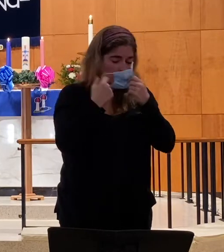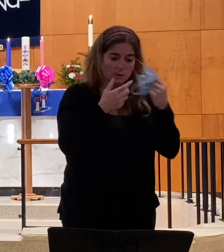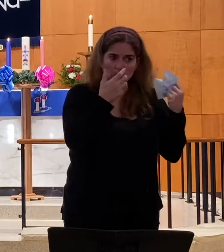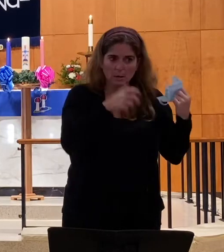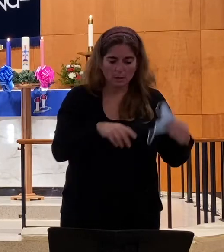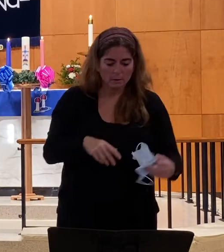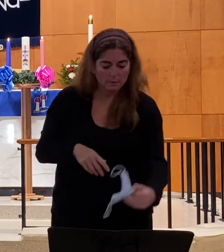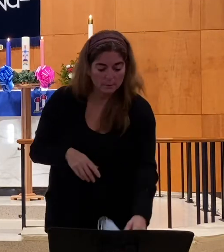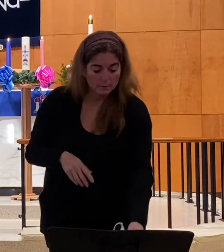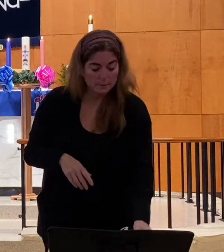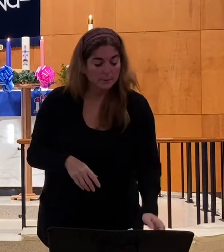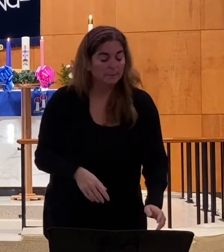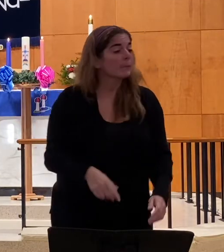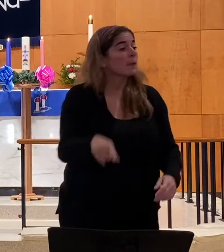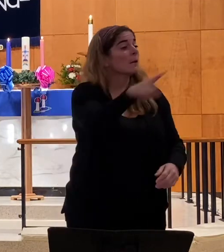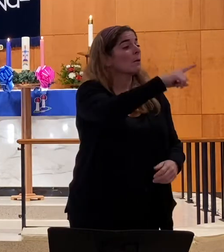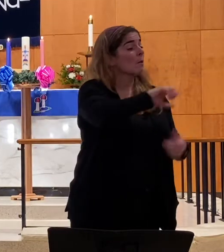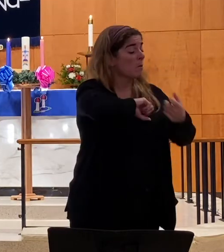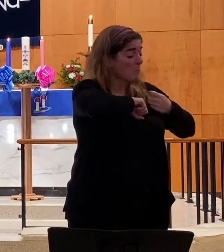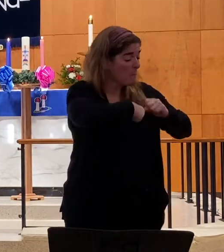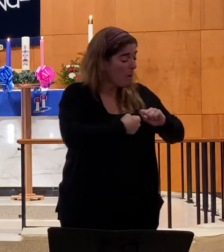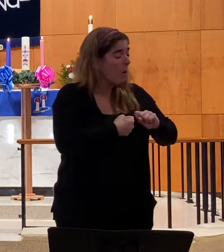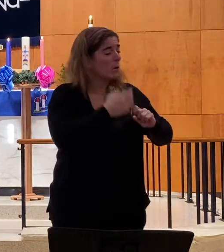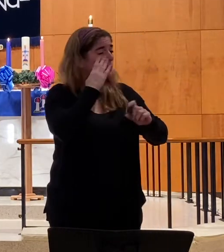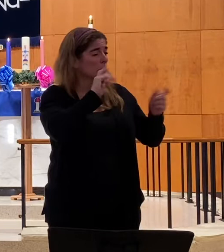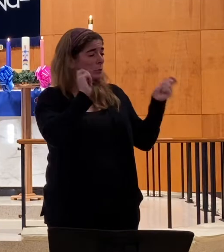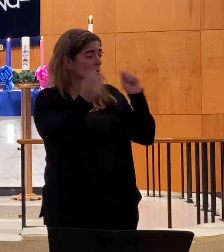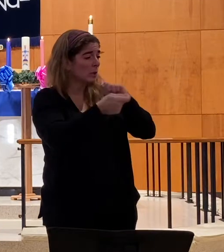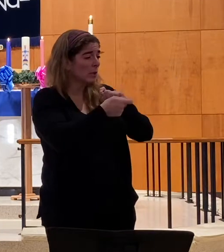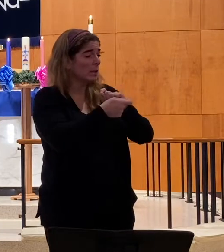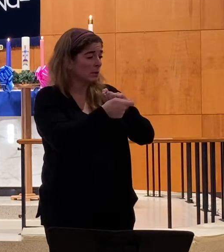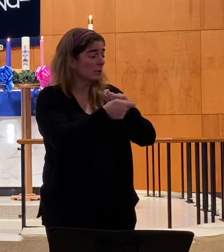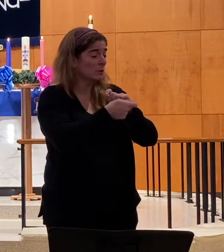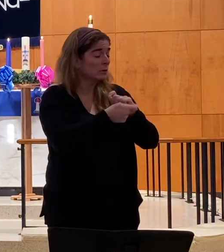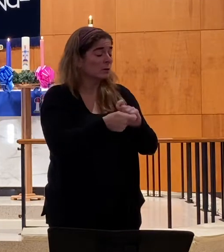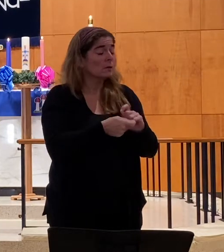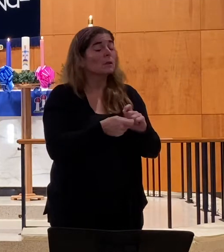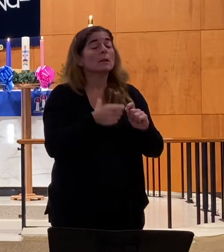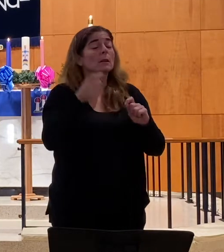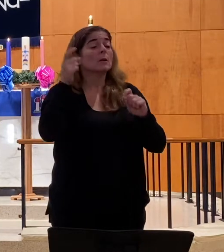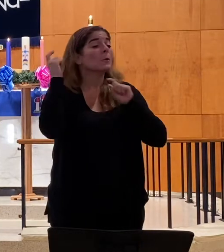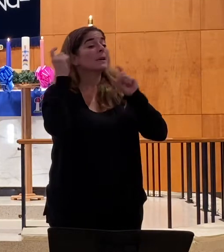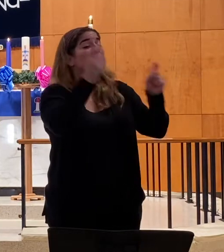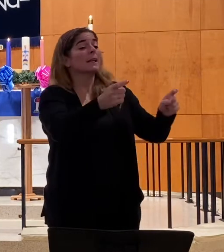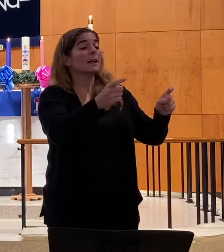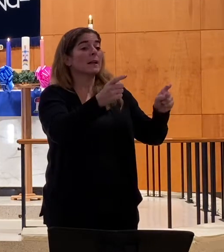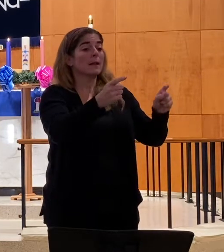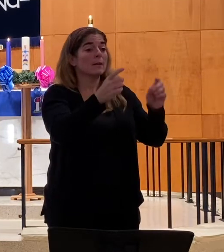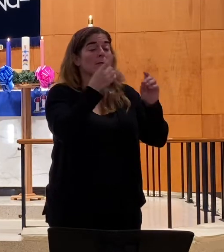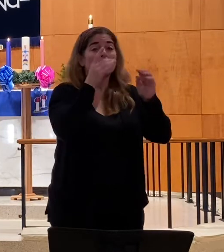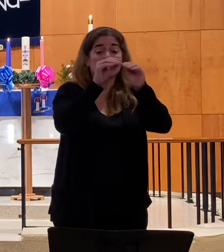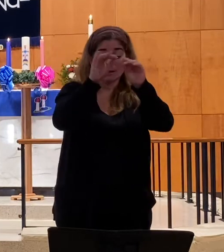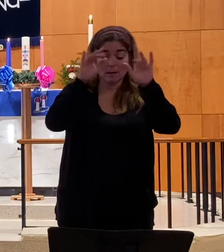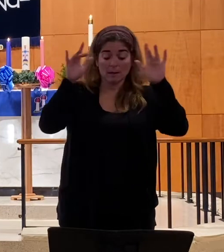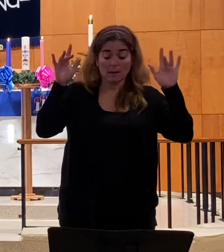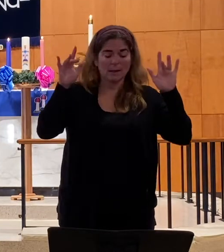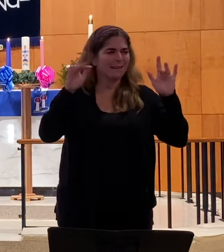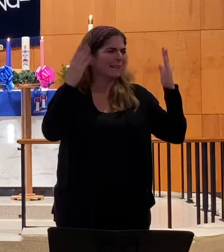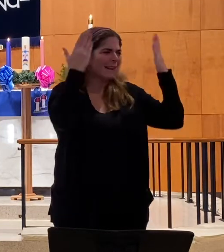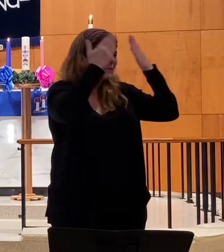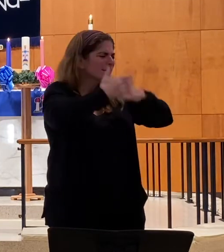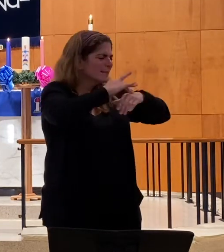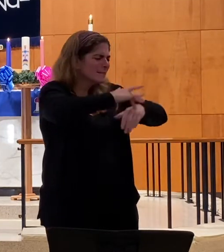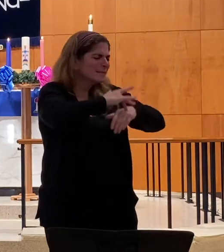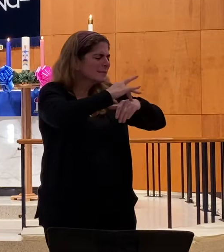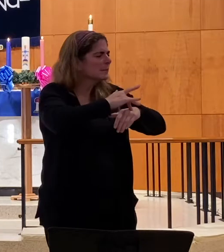all who mourn, to provide for those who mourn in Zion, to give them a garland instead of ashes, the oil of